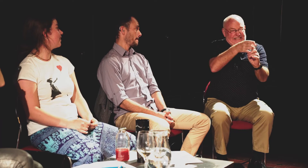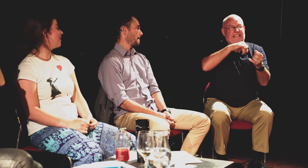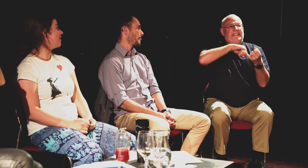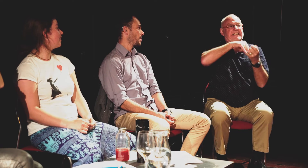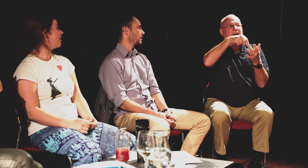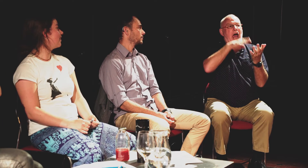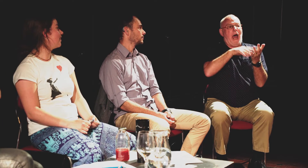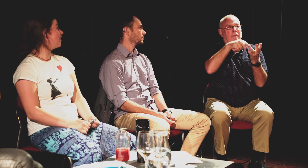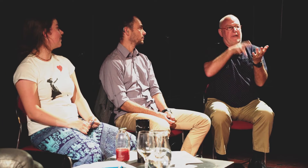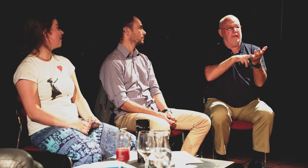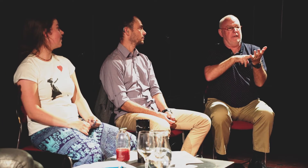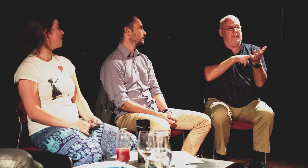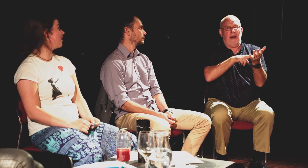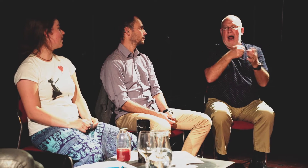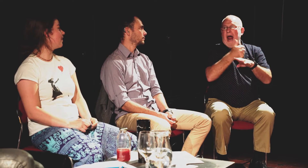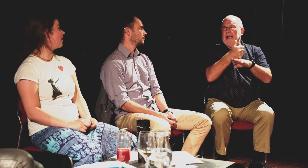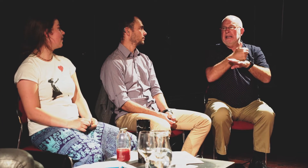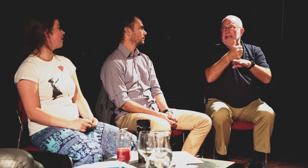My favourite thing is